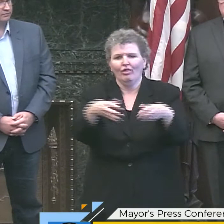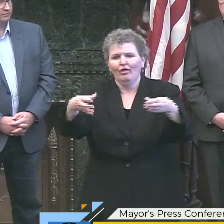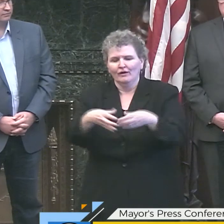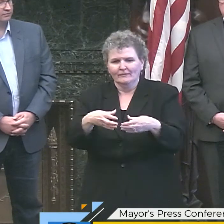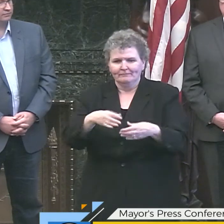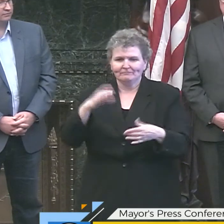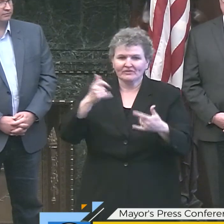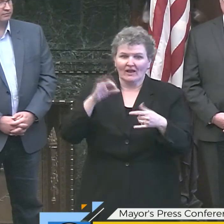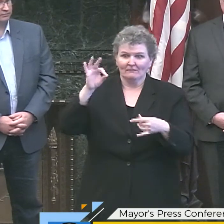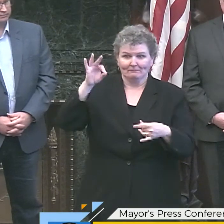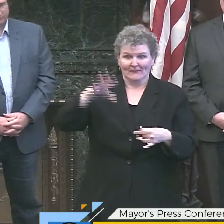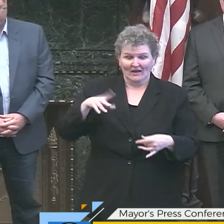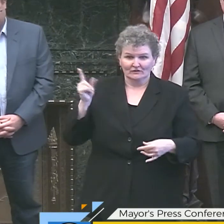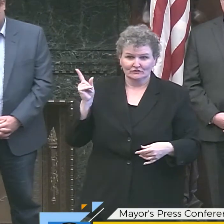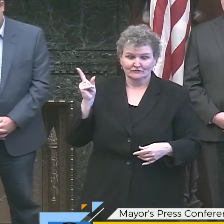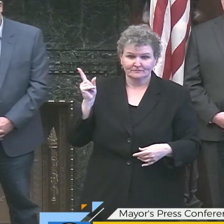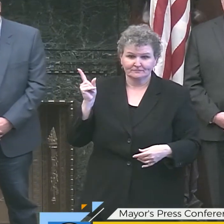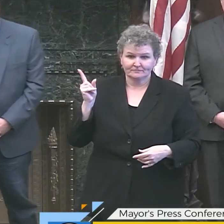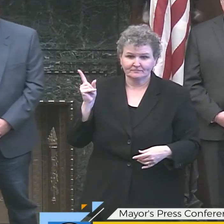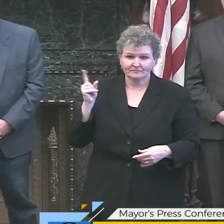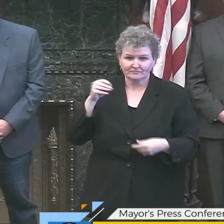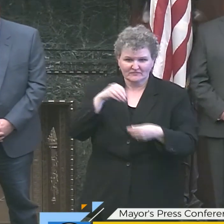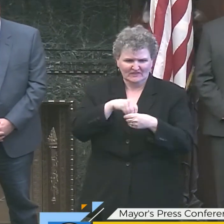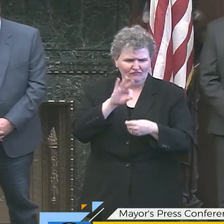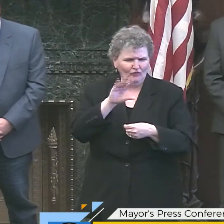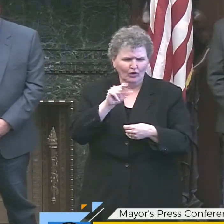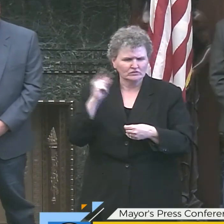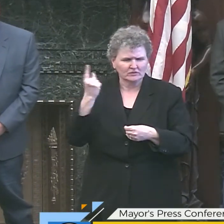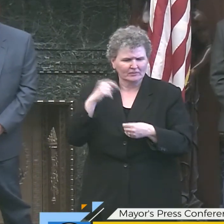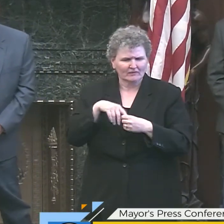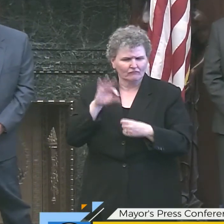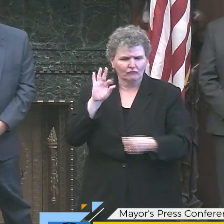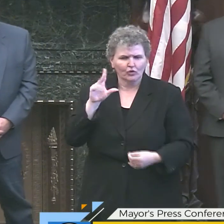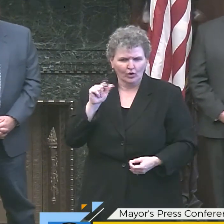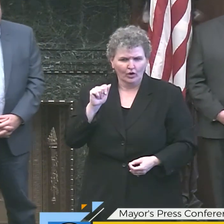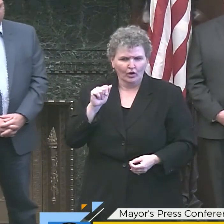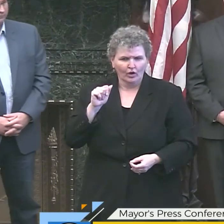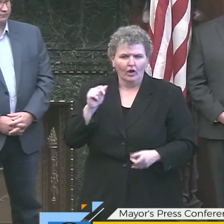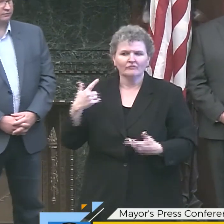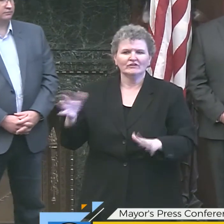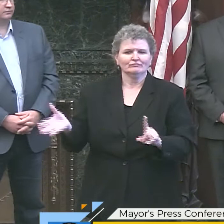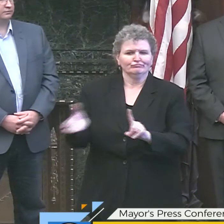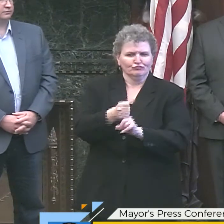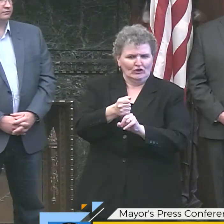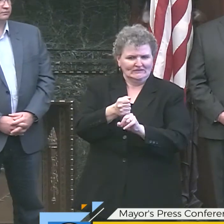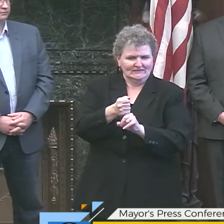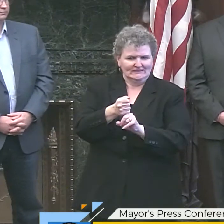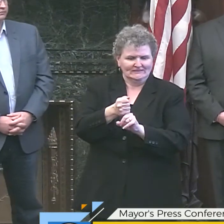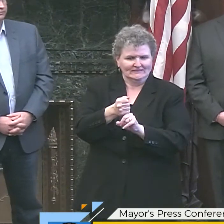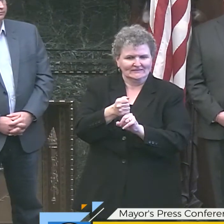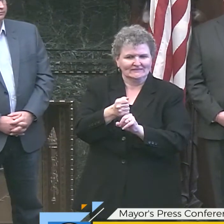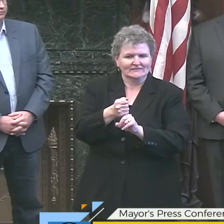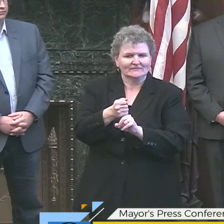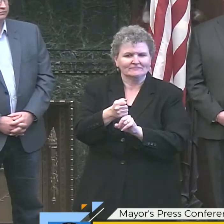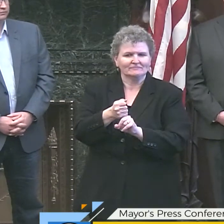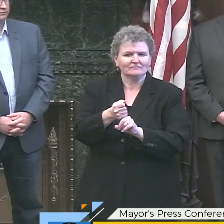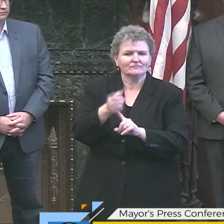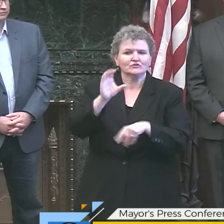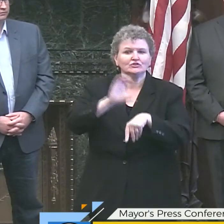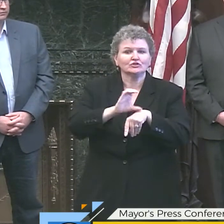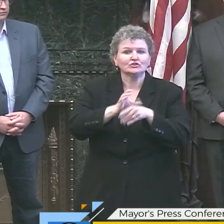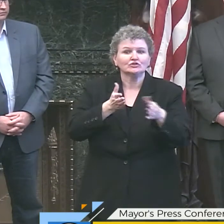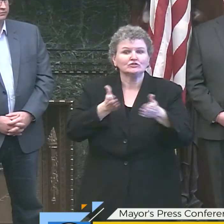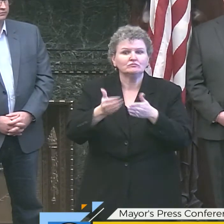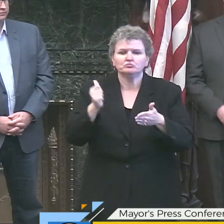minister in Hillsborough County, Florida, that was arrested for having not one but 2 large church services.